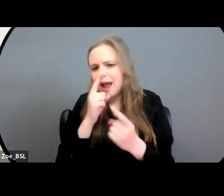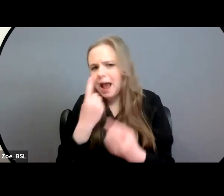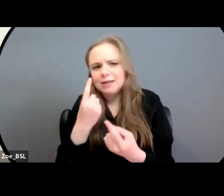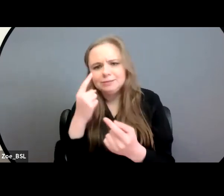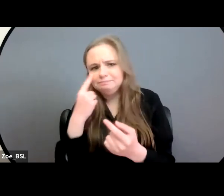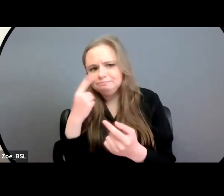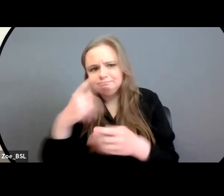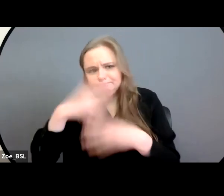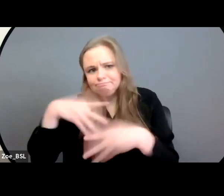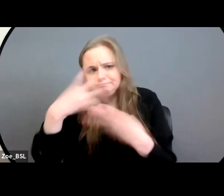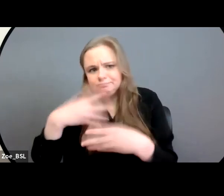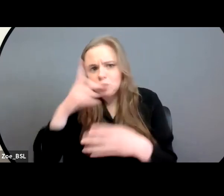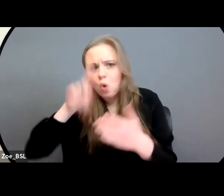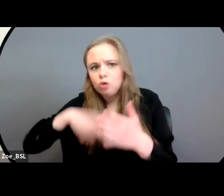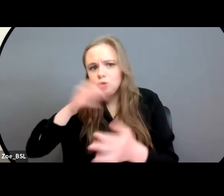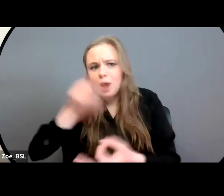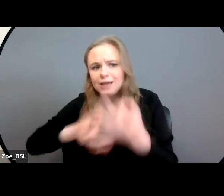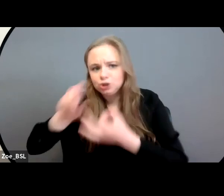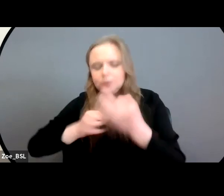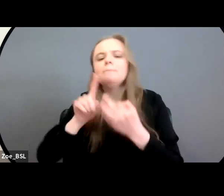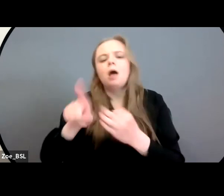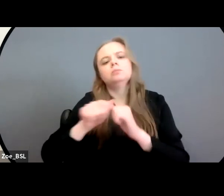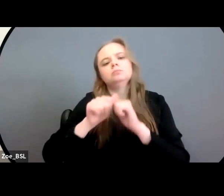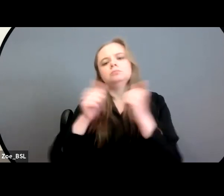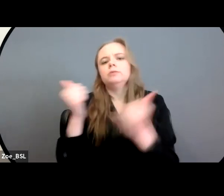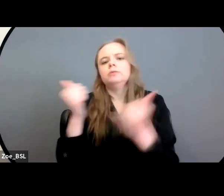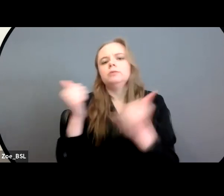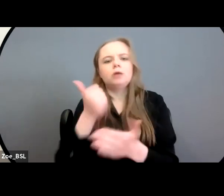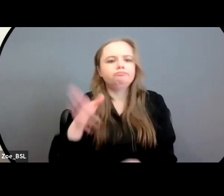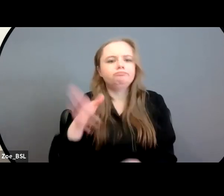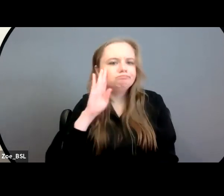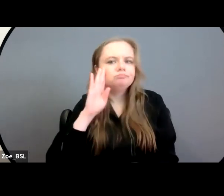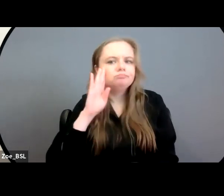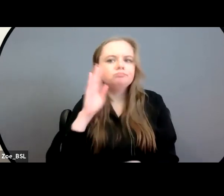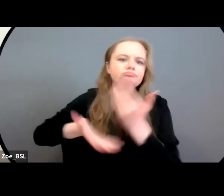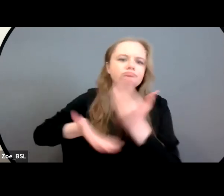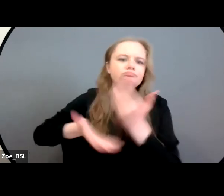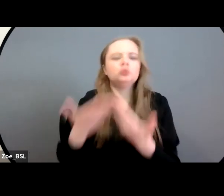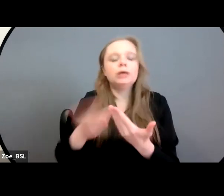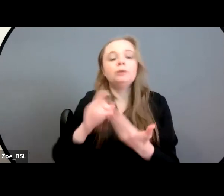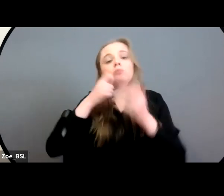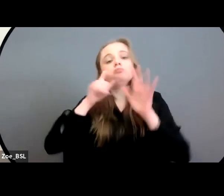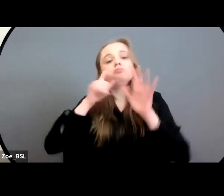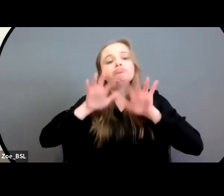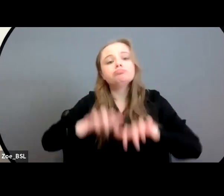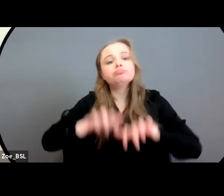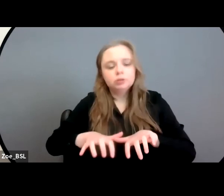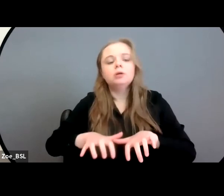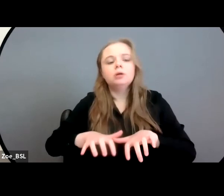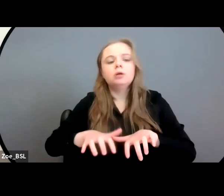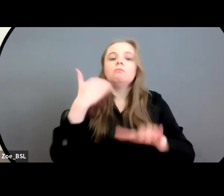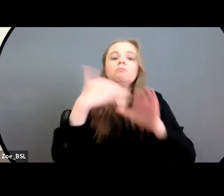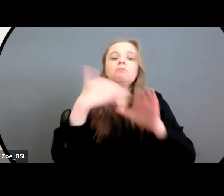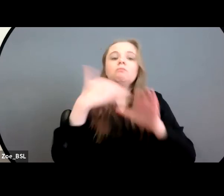us today and to hear all your reflections. We will be making a transcript and a recording of the webinar available as